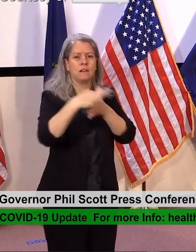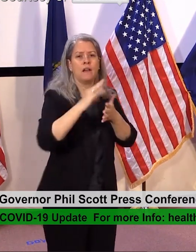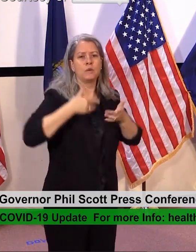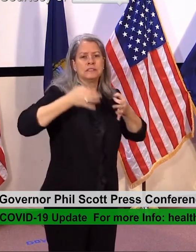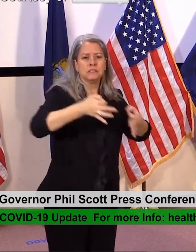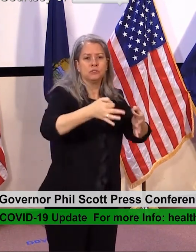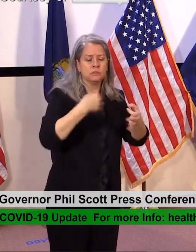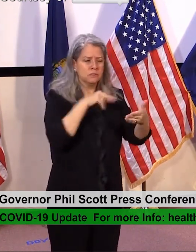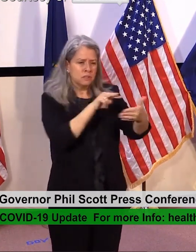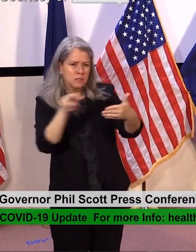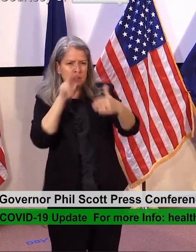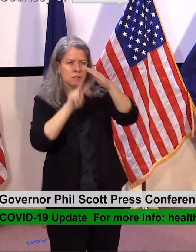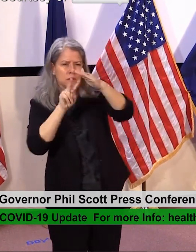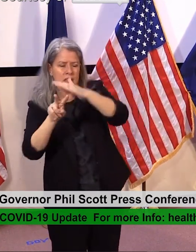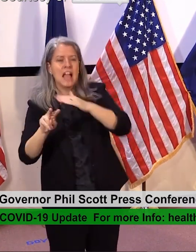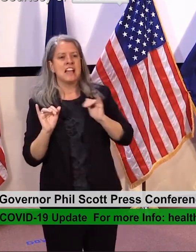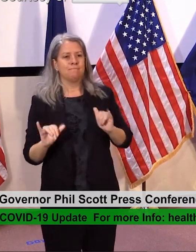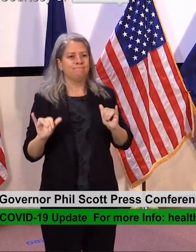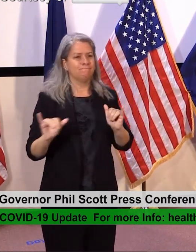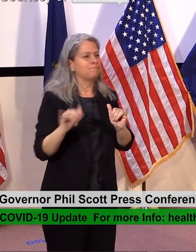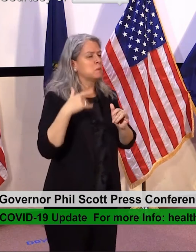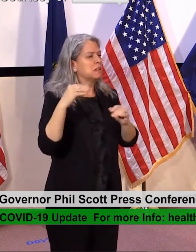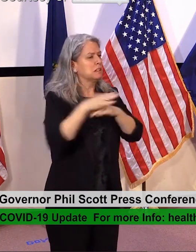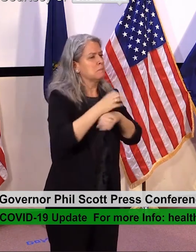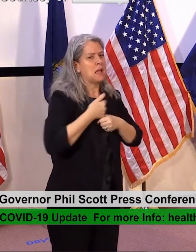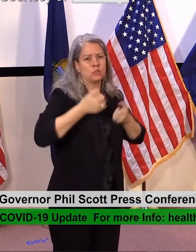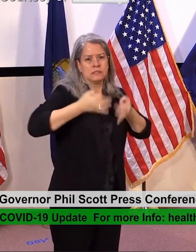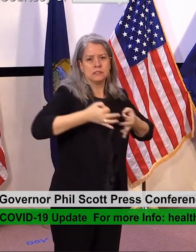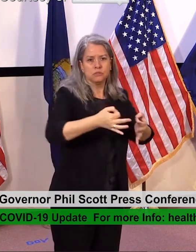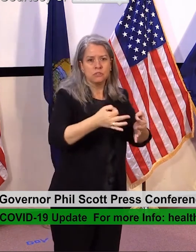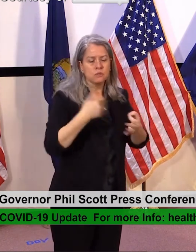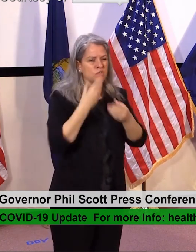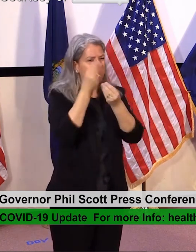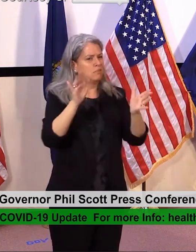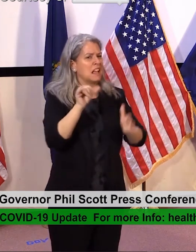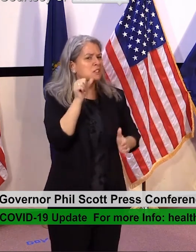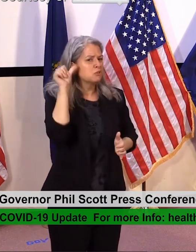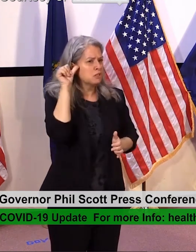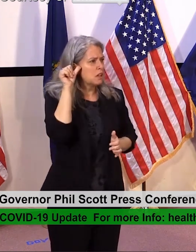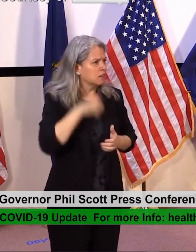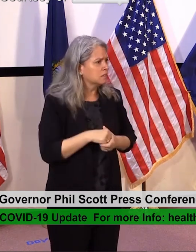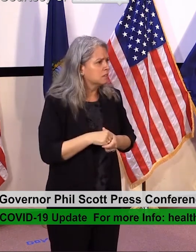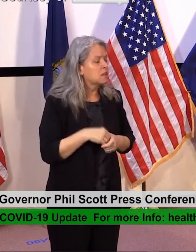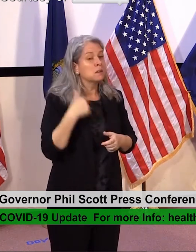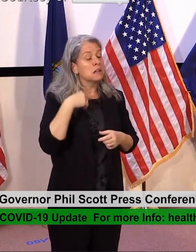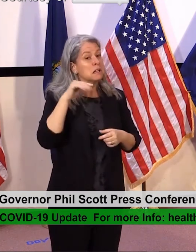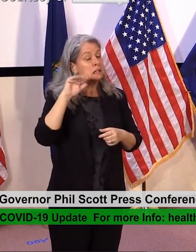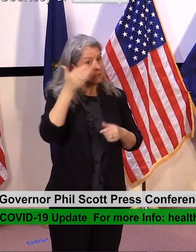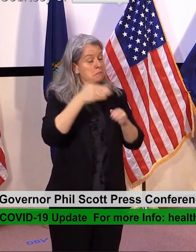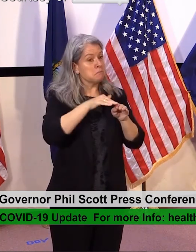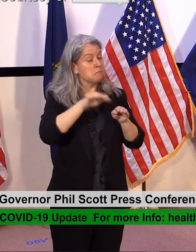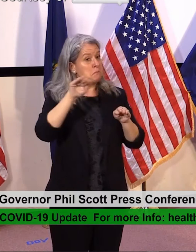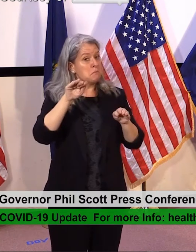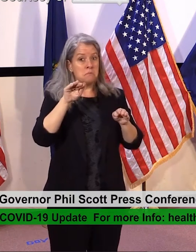our response. It's important to know that while recent trends have given us some hope, we know